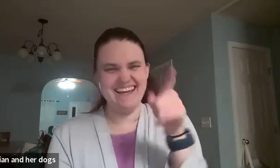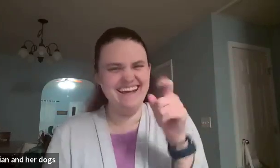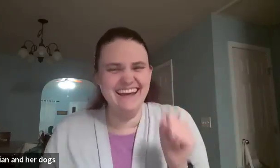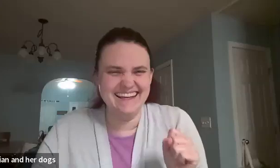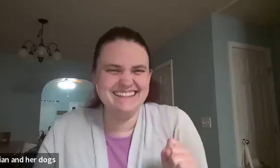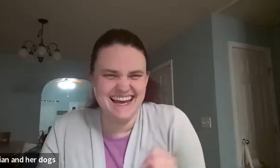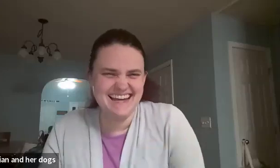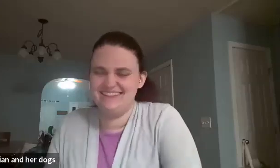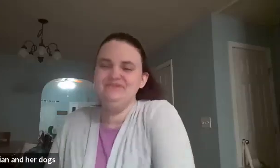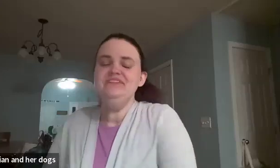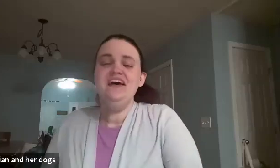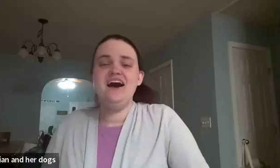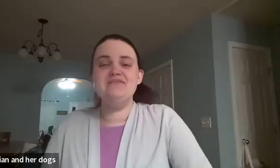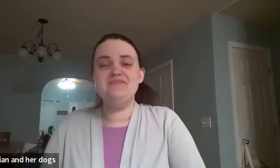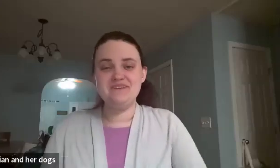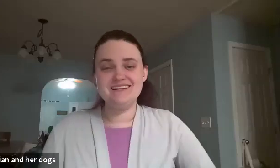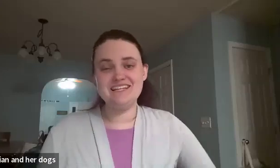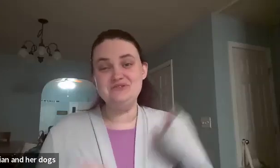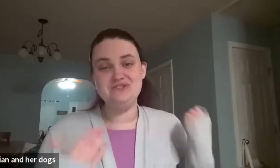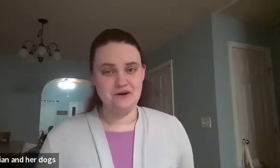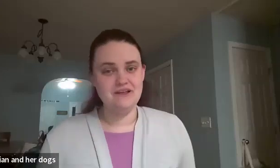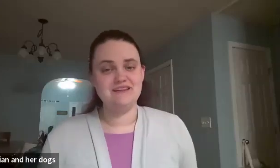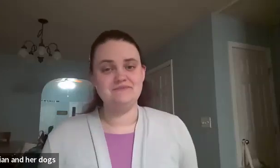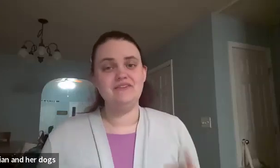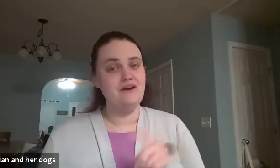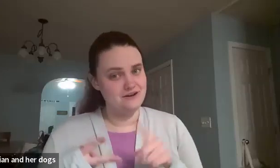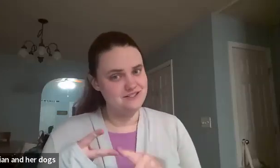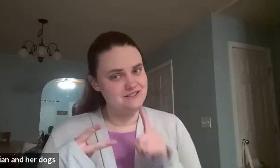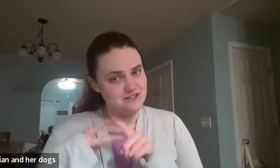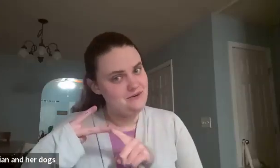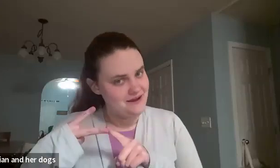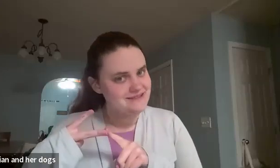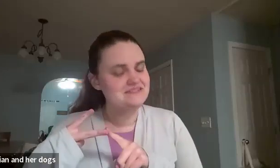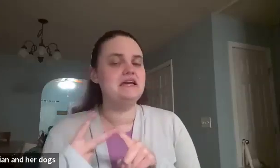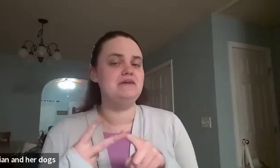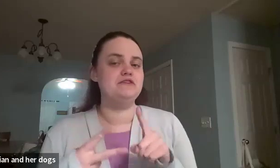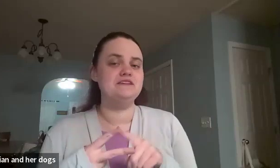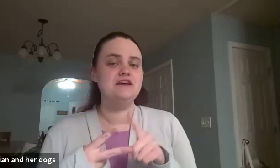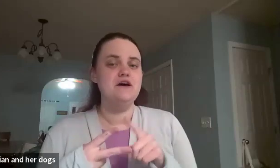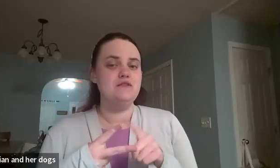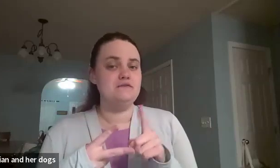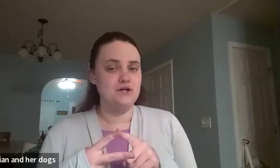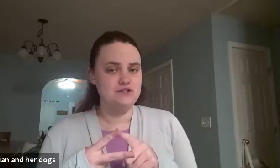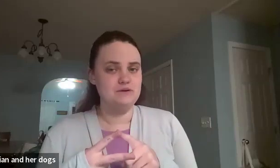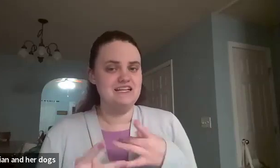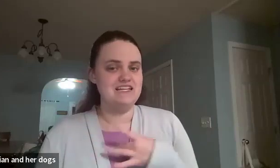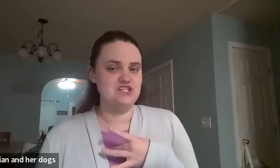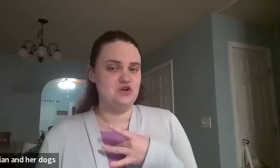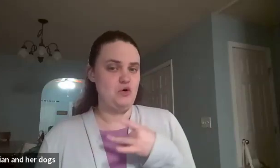yeah, exactly. If you were gonna say you don't like something, there are two ways again for this. The first one is you